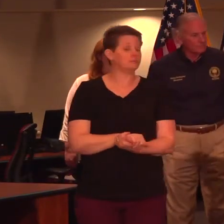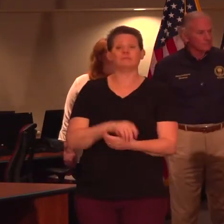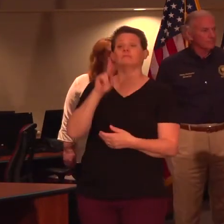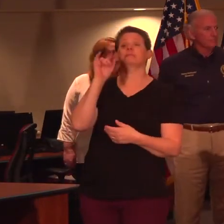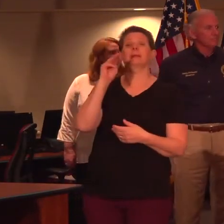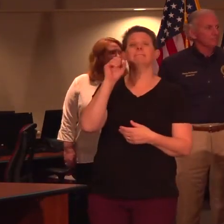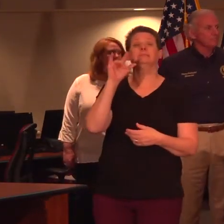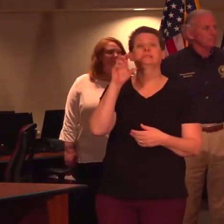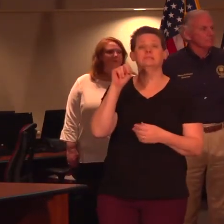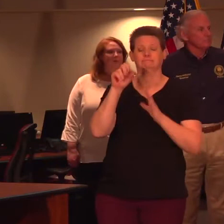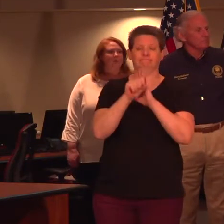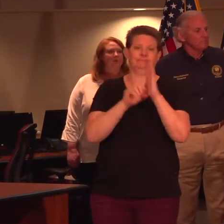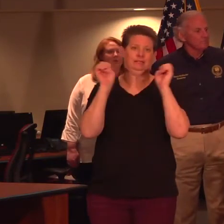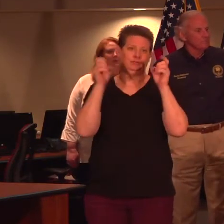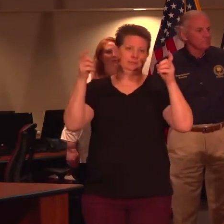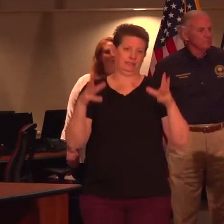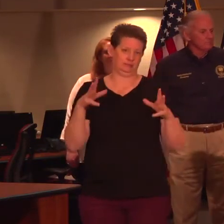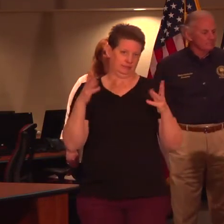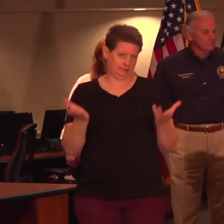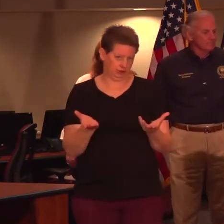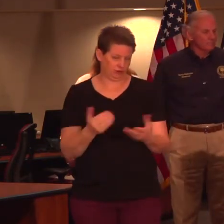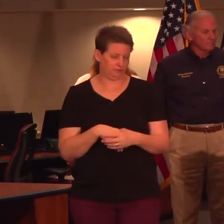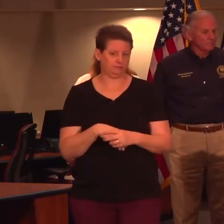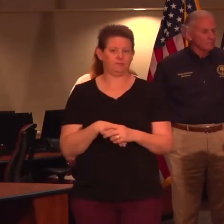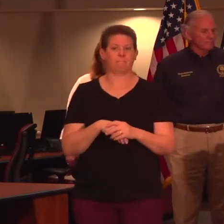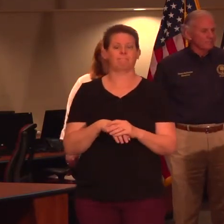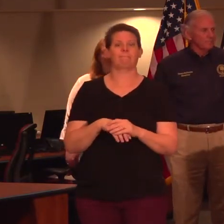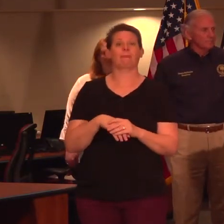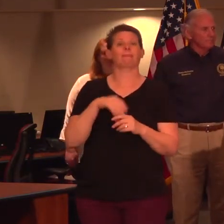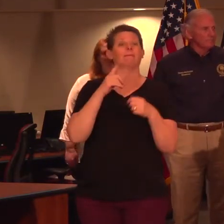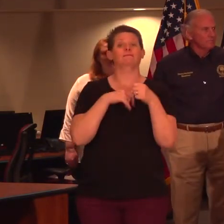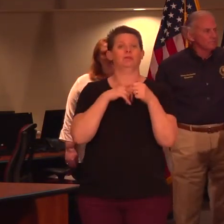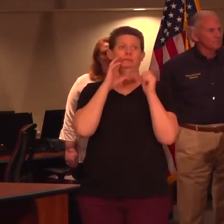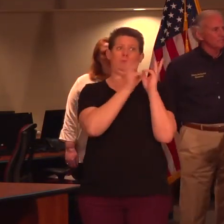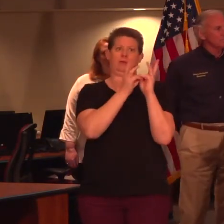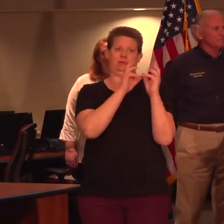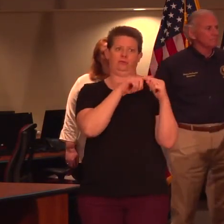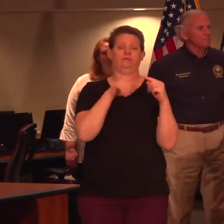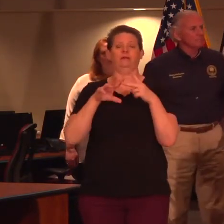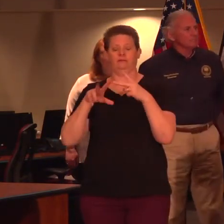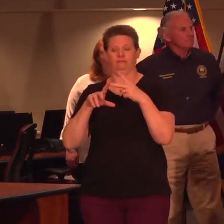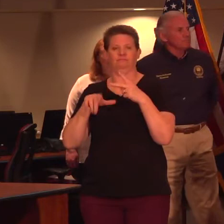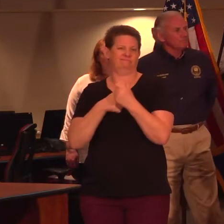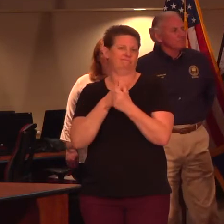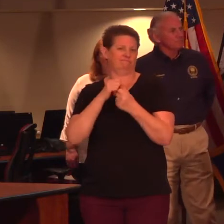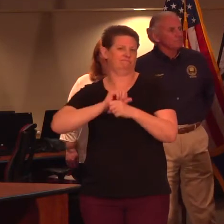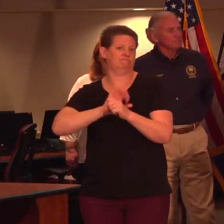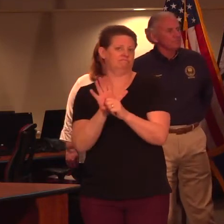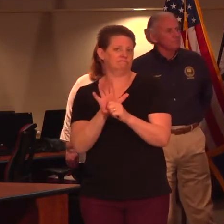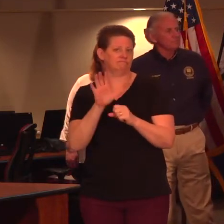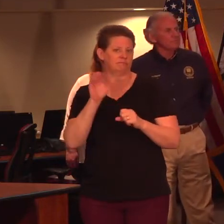Kim Stinson from State Emergency Management. We'll talk first a little bit about the severe weather and then follow up with some